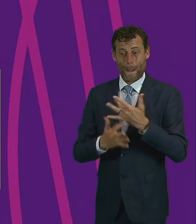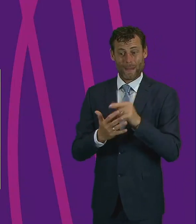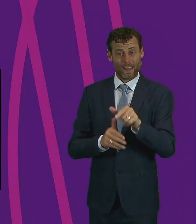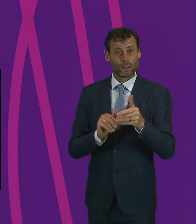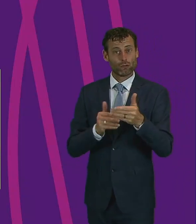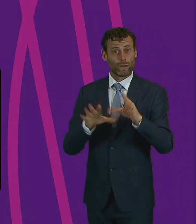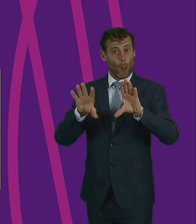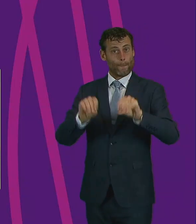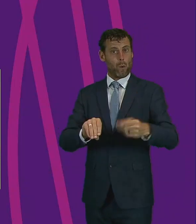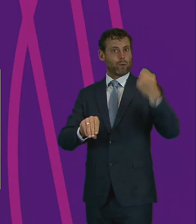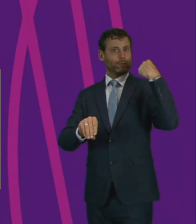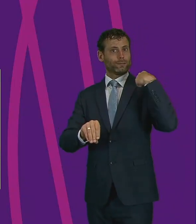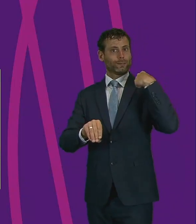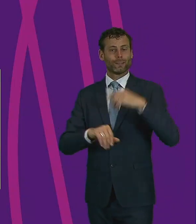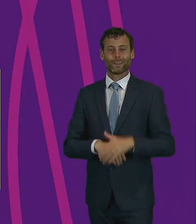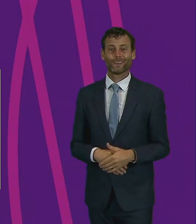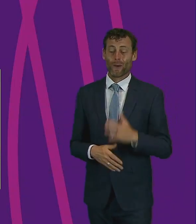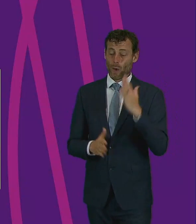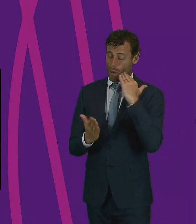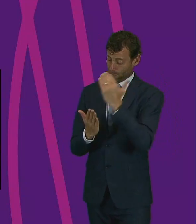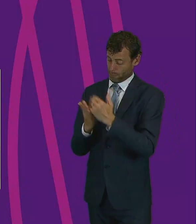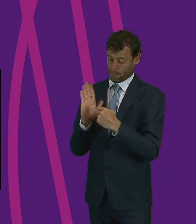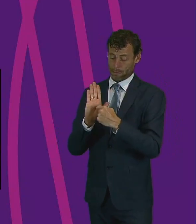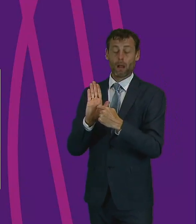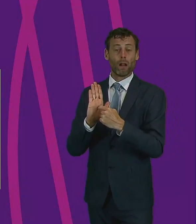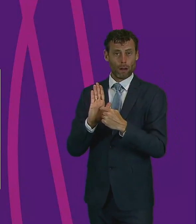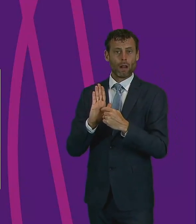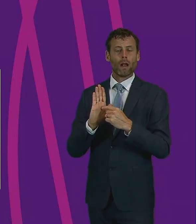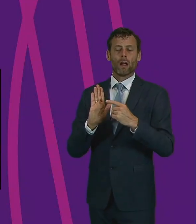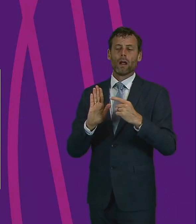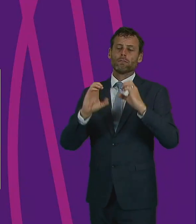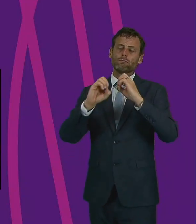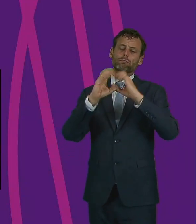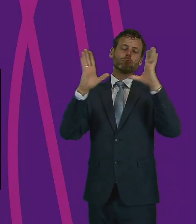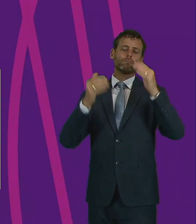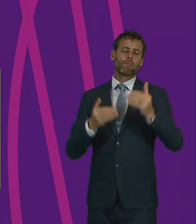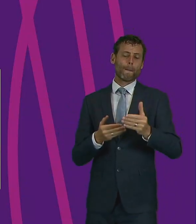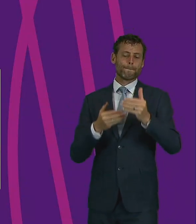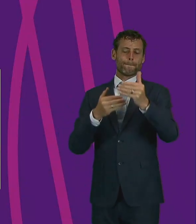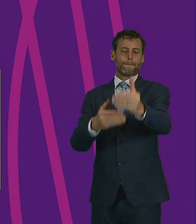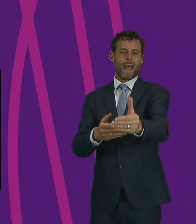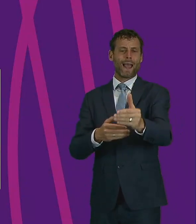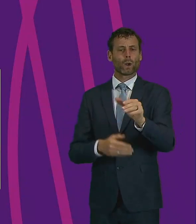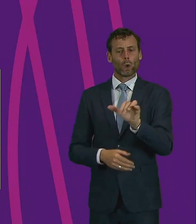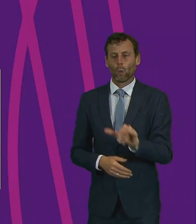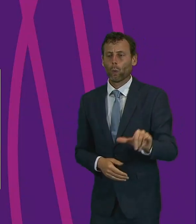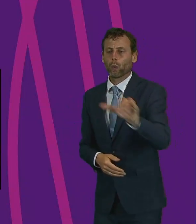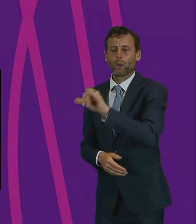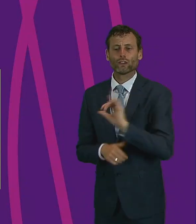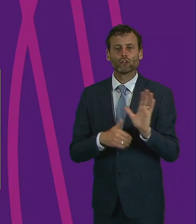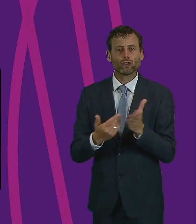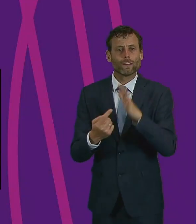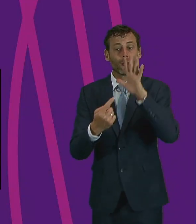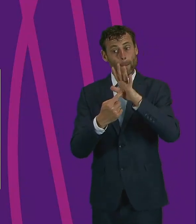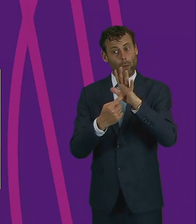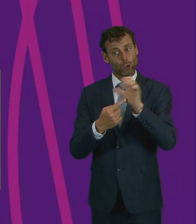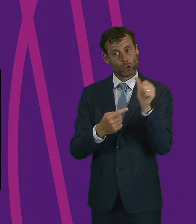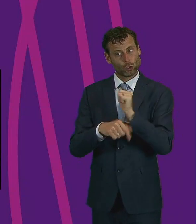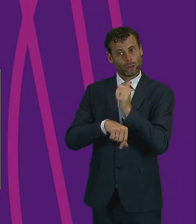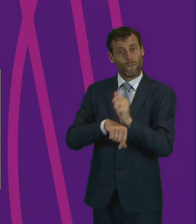crisis. The initial outline of what services could be prioritised in the next phase of the Health Board mobilisation includes cancer services